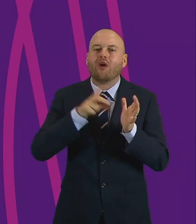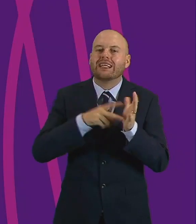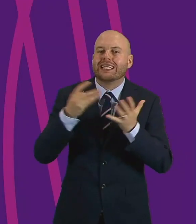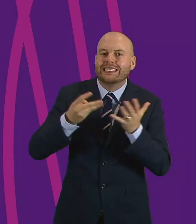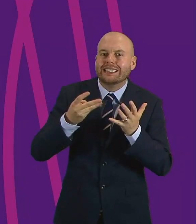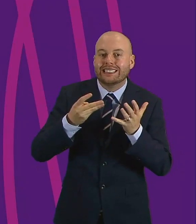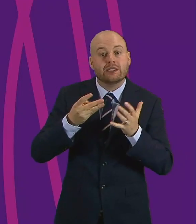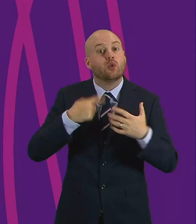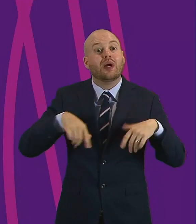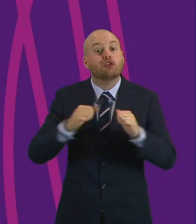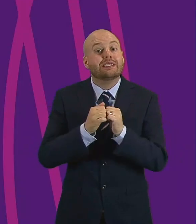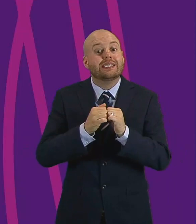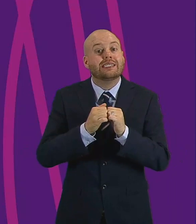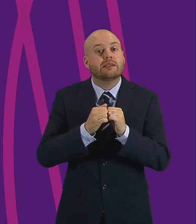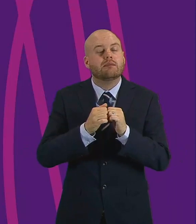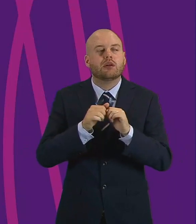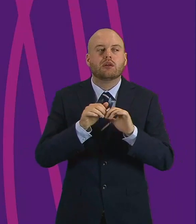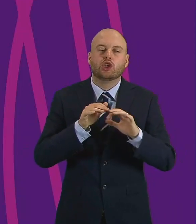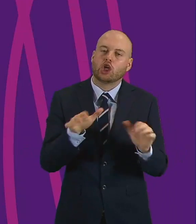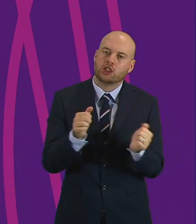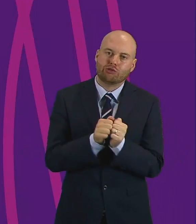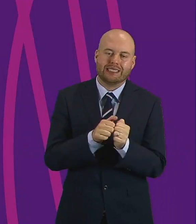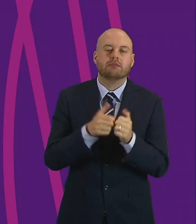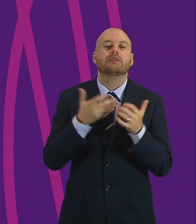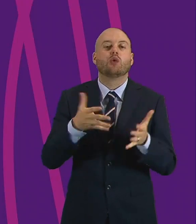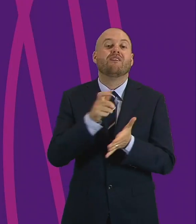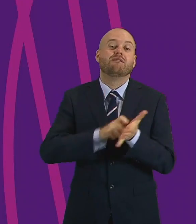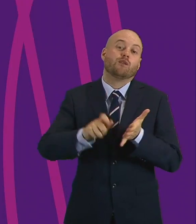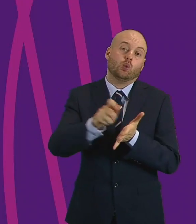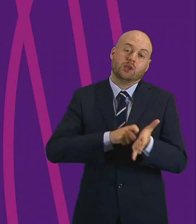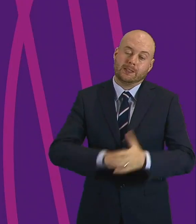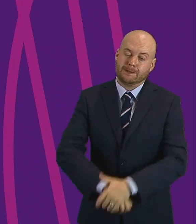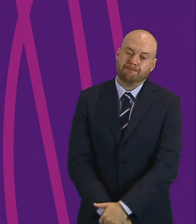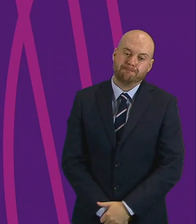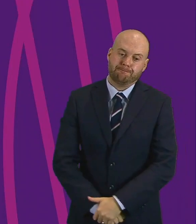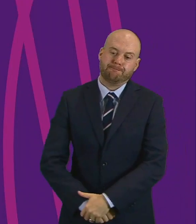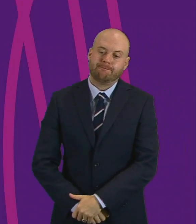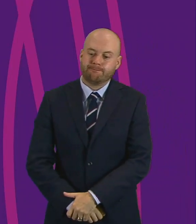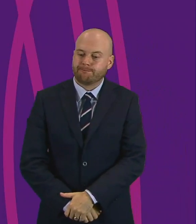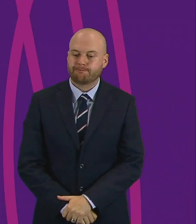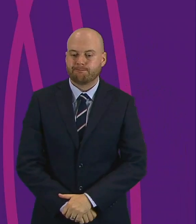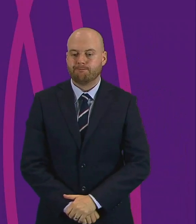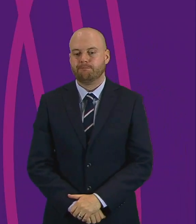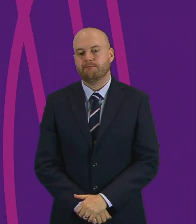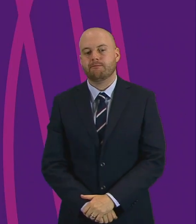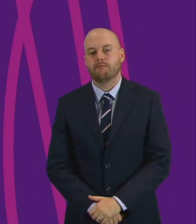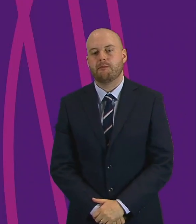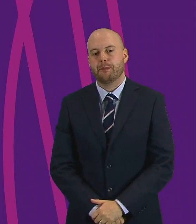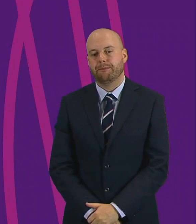we all agreed? Yes. We're not agreed. We'll move to a vote. Members may cast their votes now.